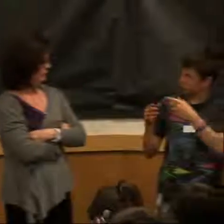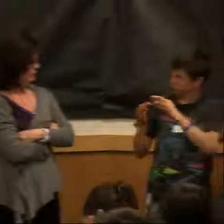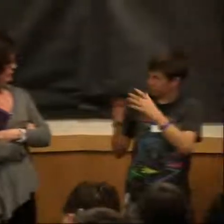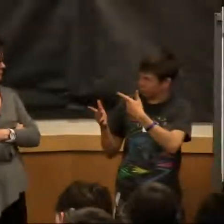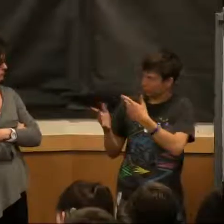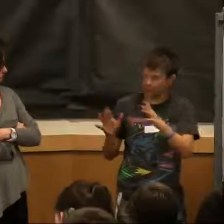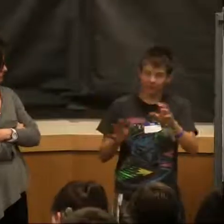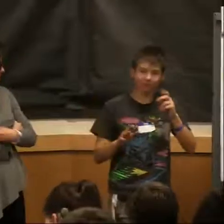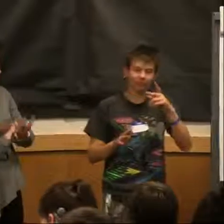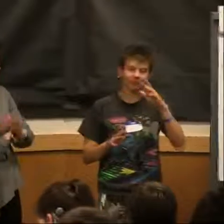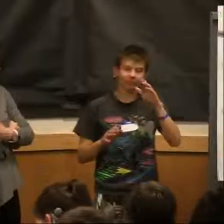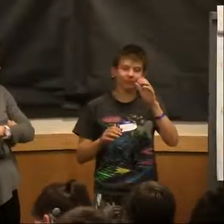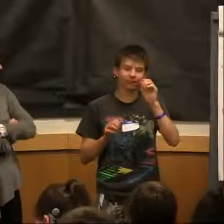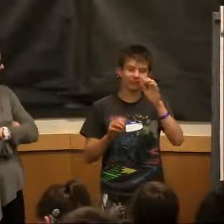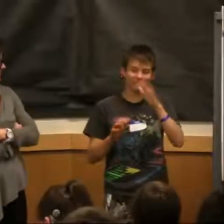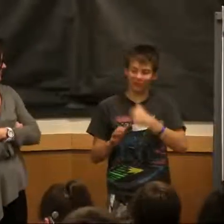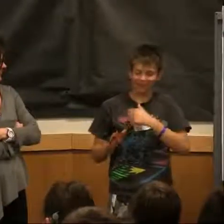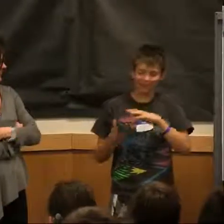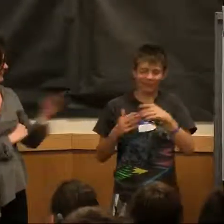Right.